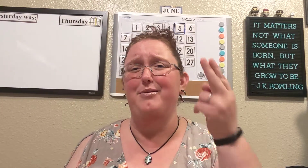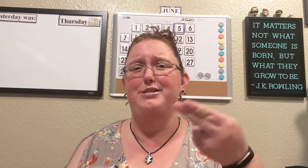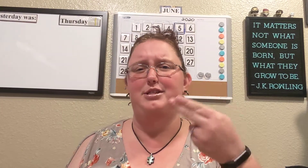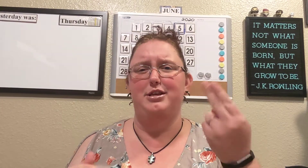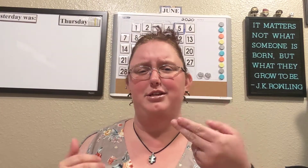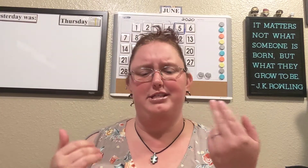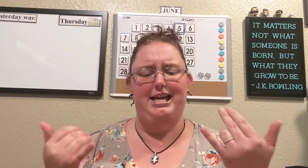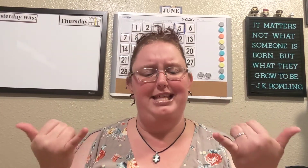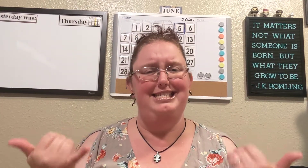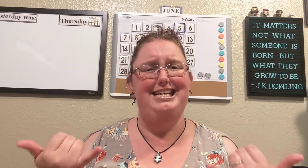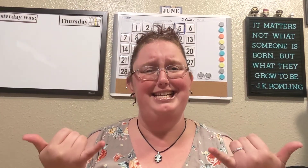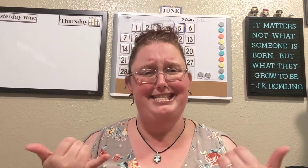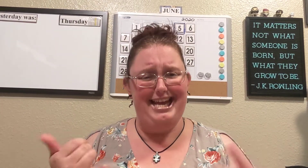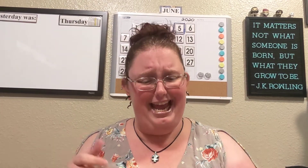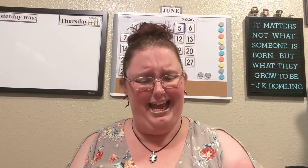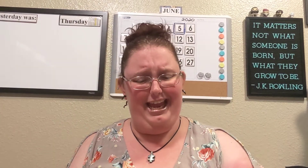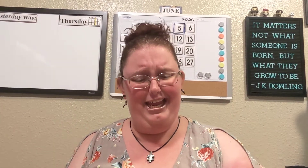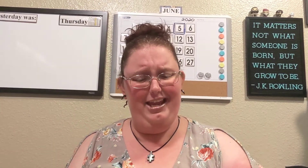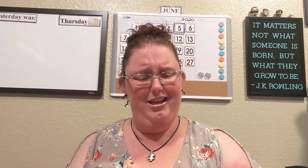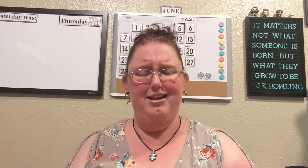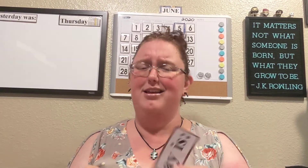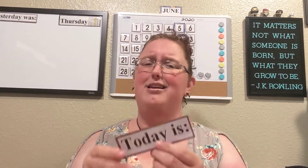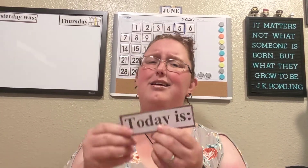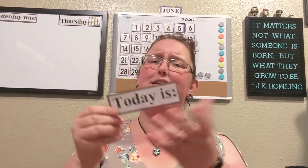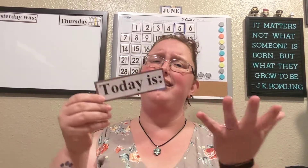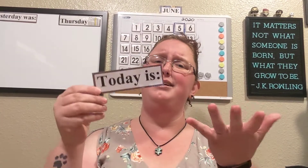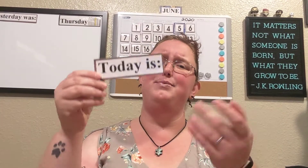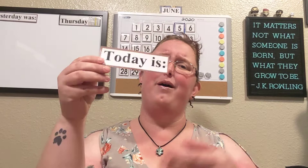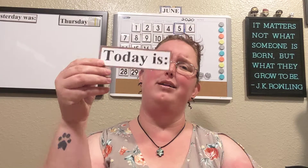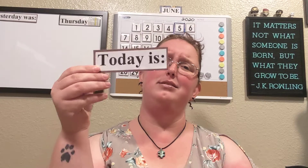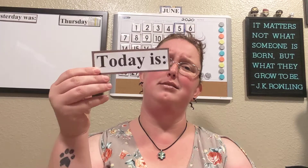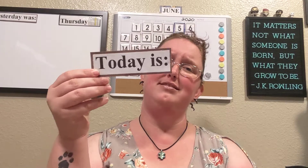was Thursday, then today is what?